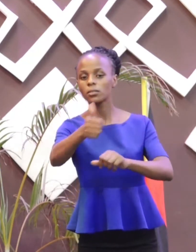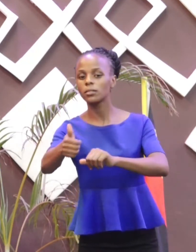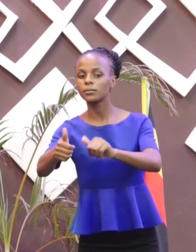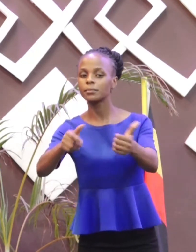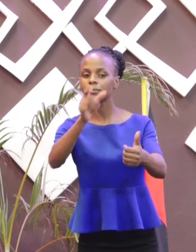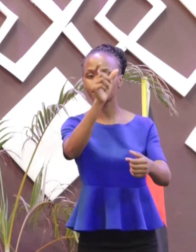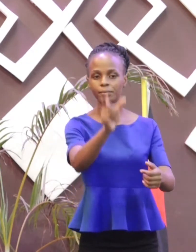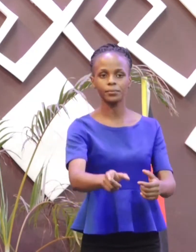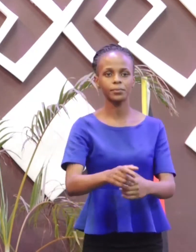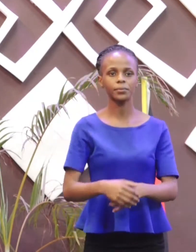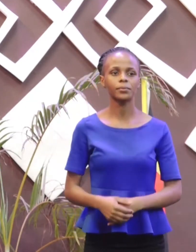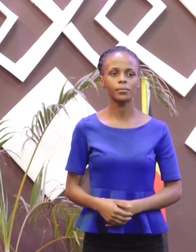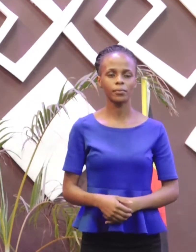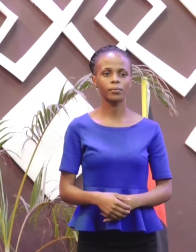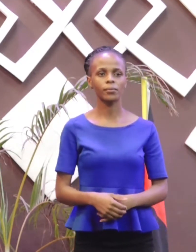jikwaso omuntu omulala